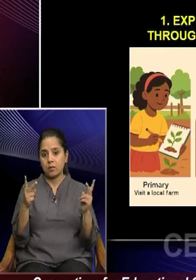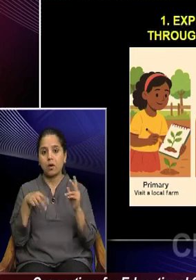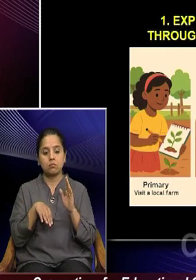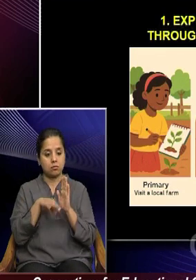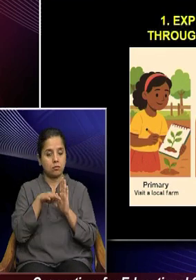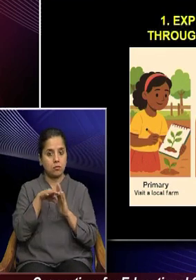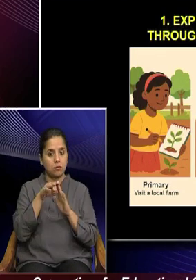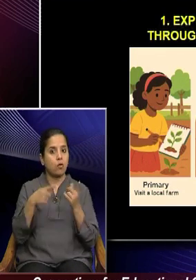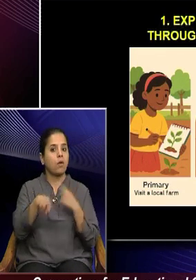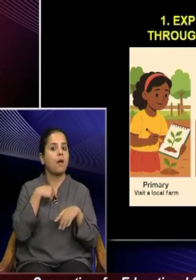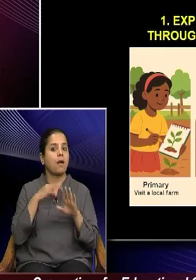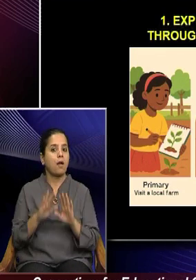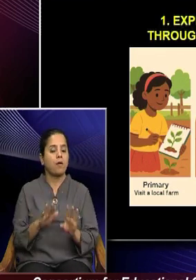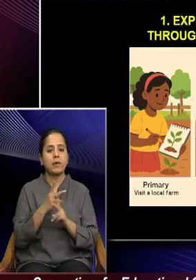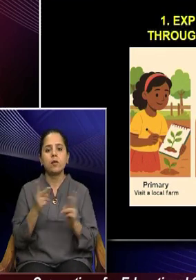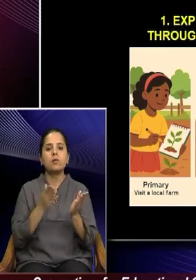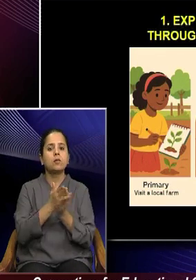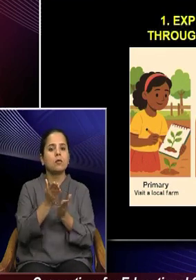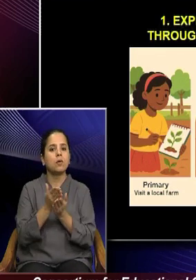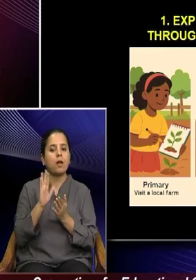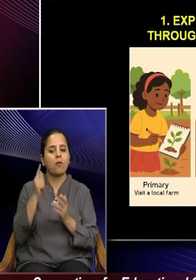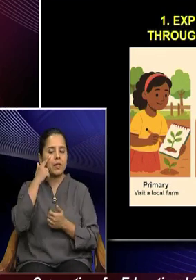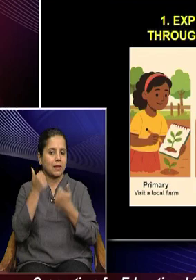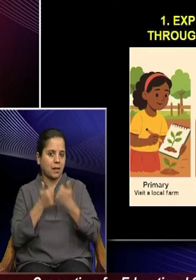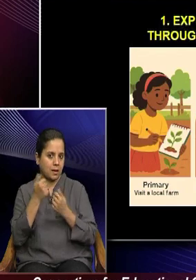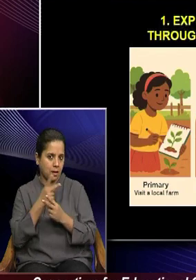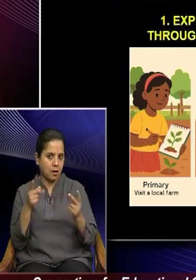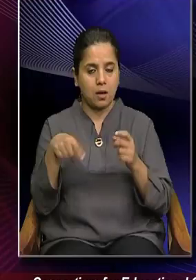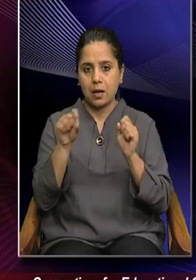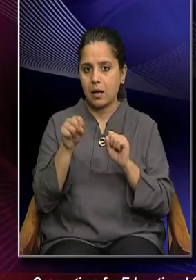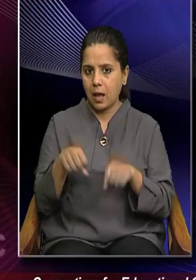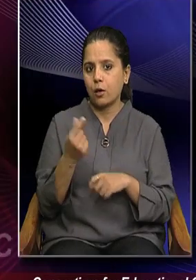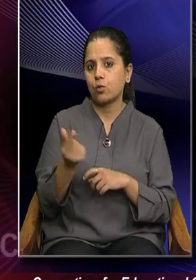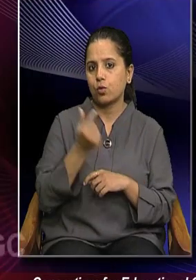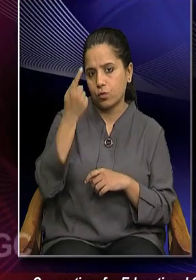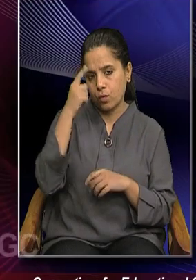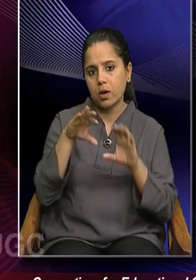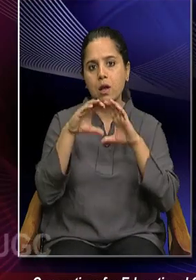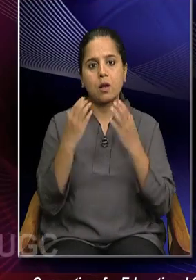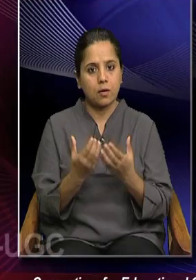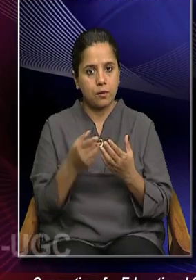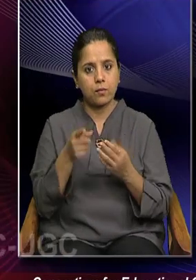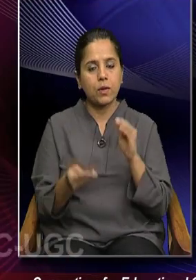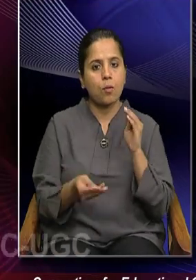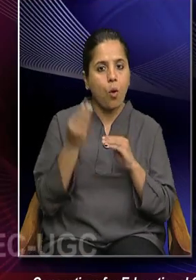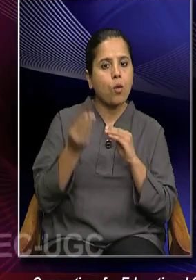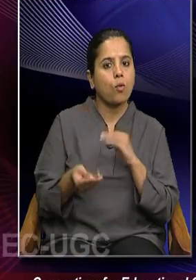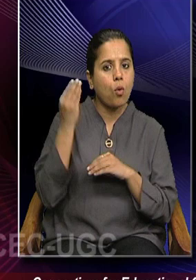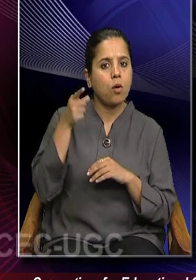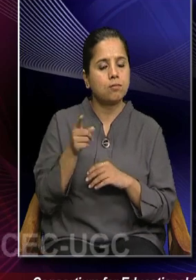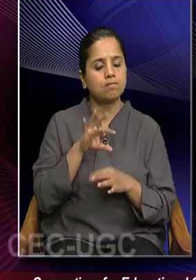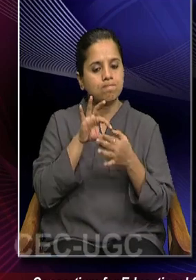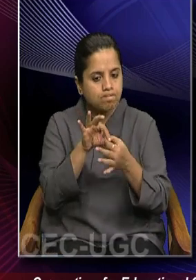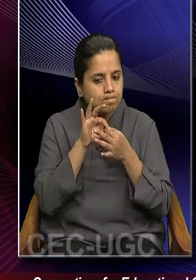levels, we have different types of experiments which can be used to make the classroom more and more